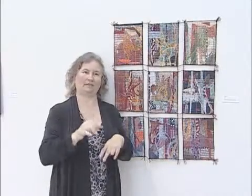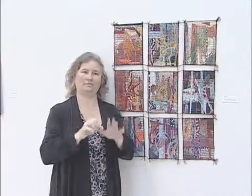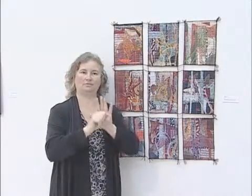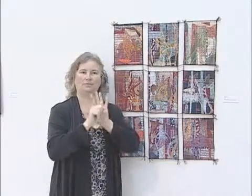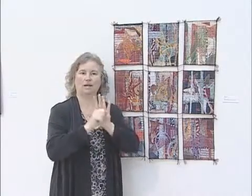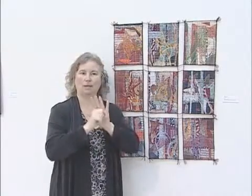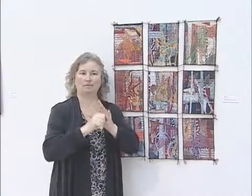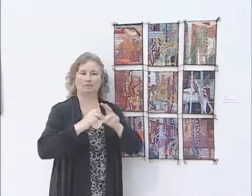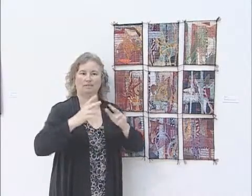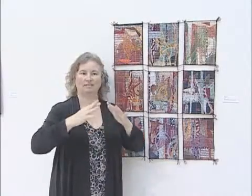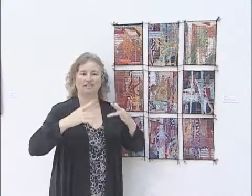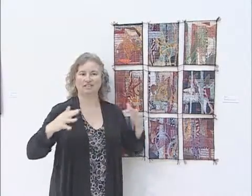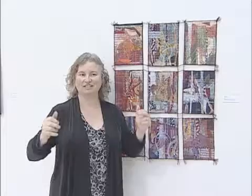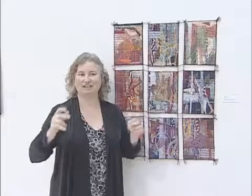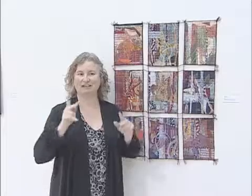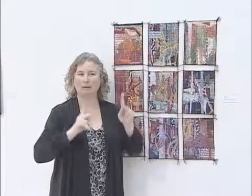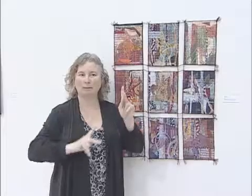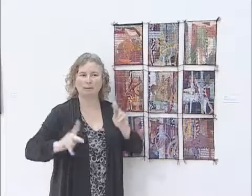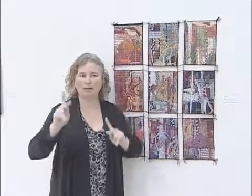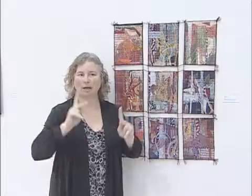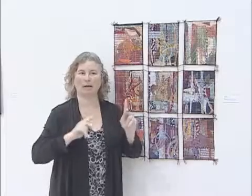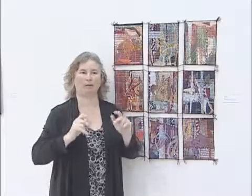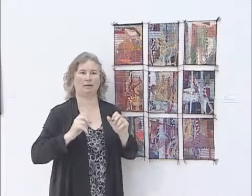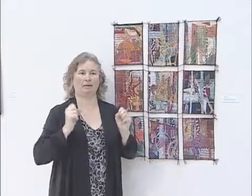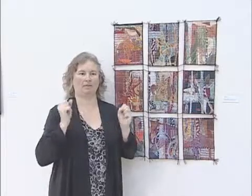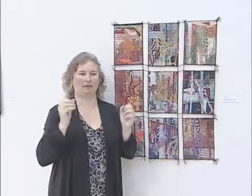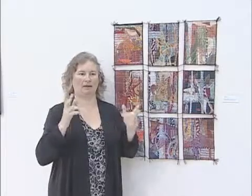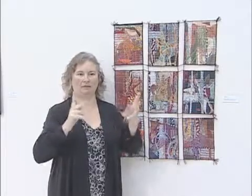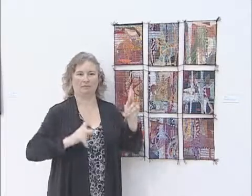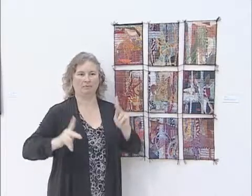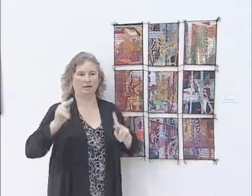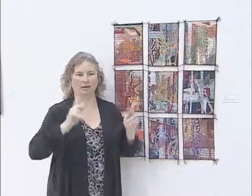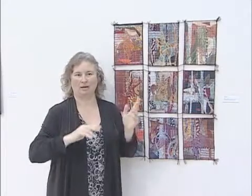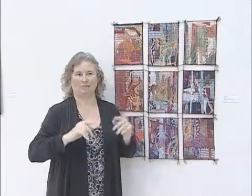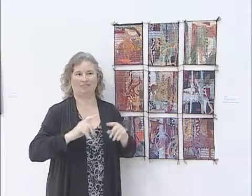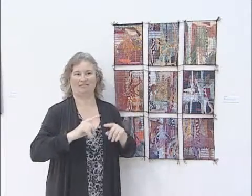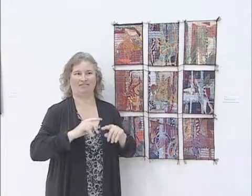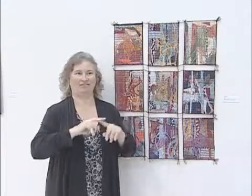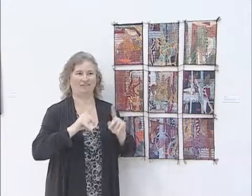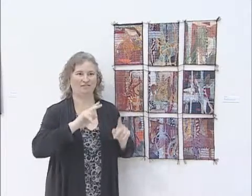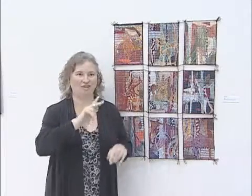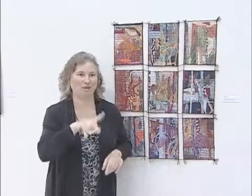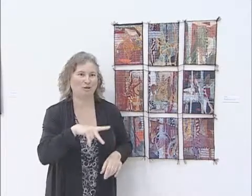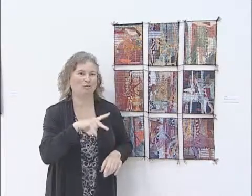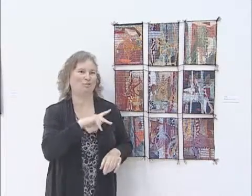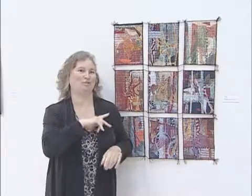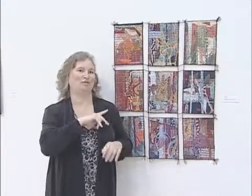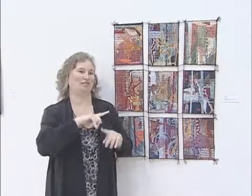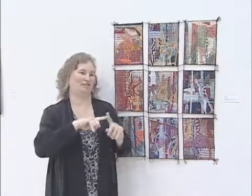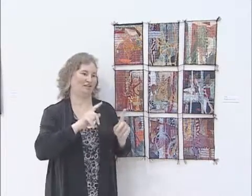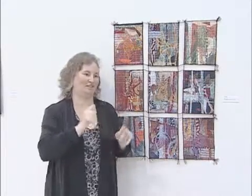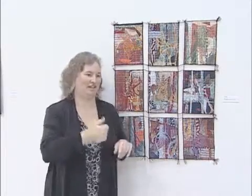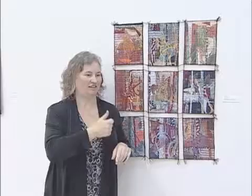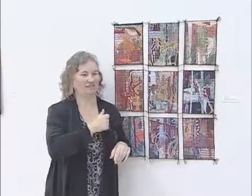pieces, something started to emerge. It seemed that it was a symbol for the diversity of people. So many different people, so many different